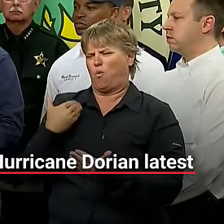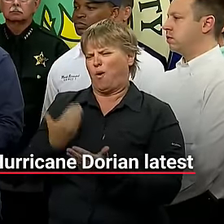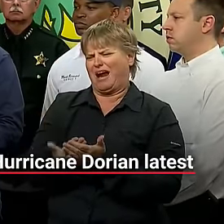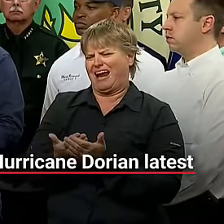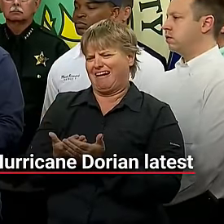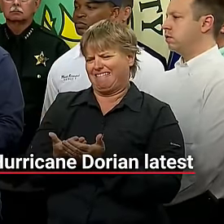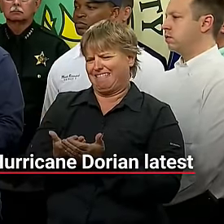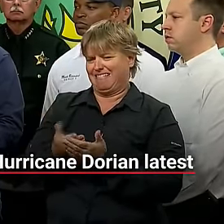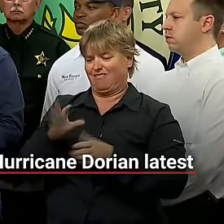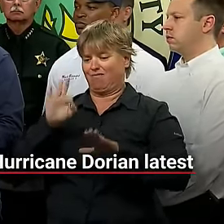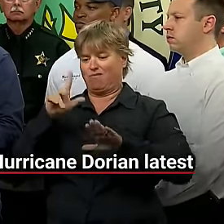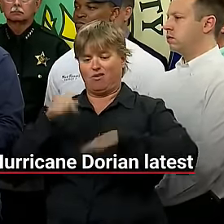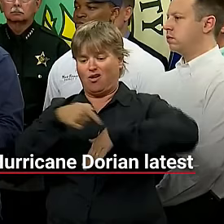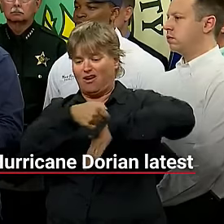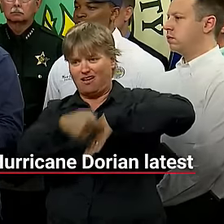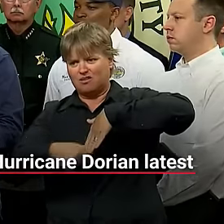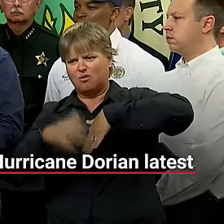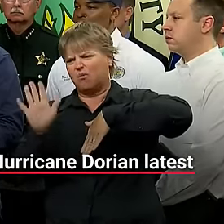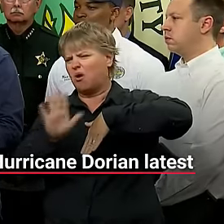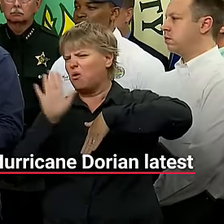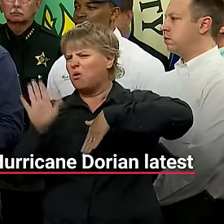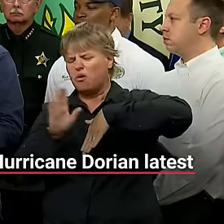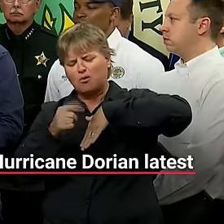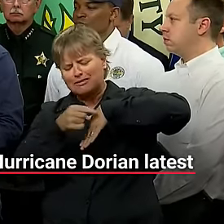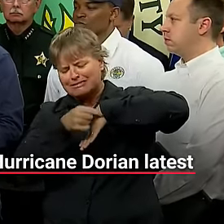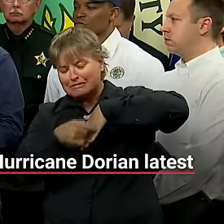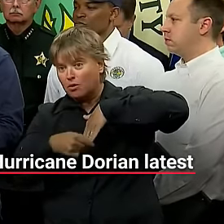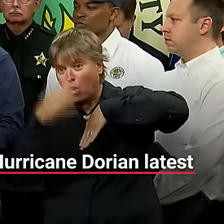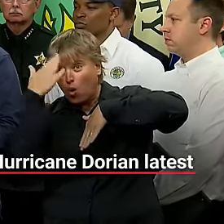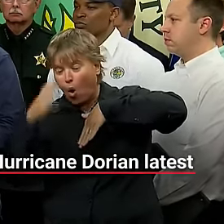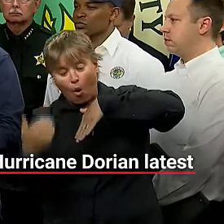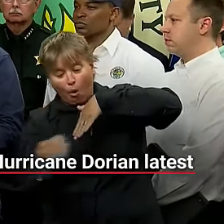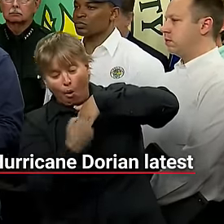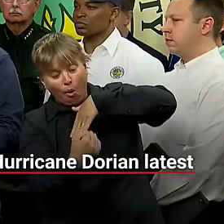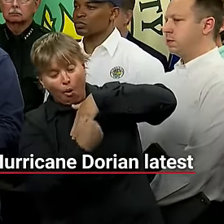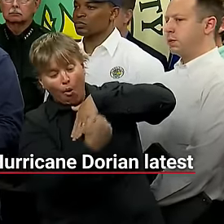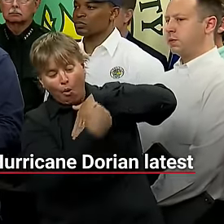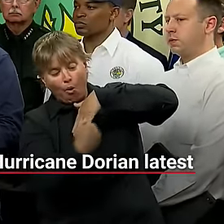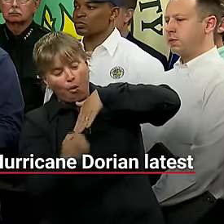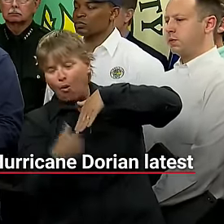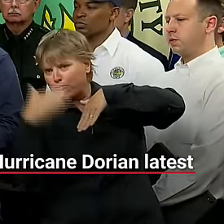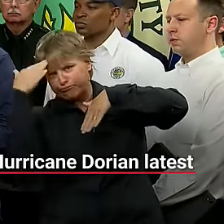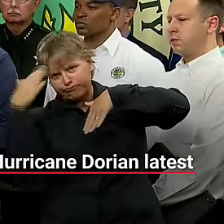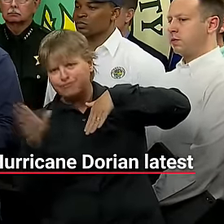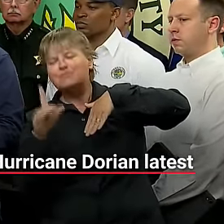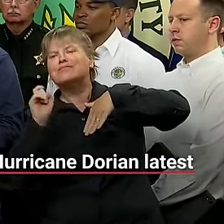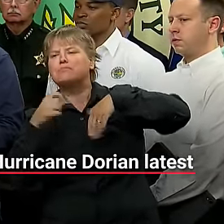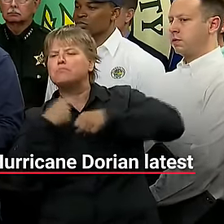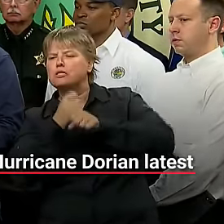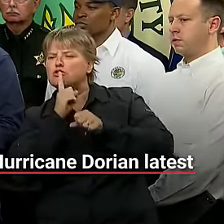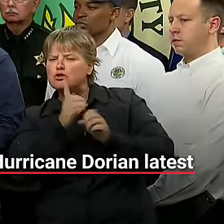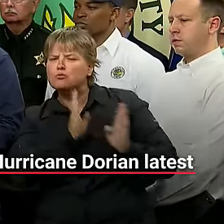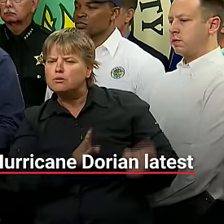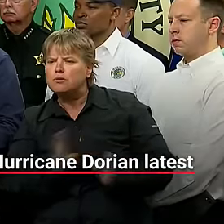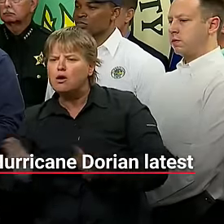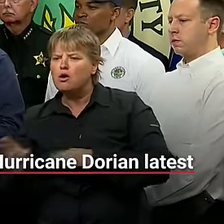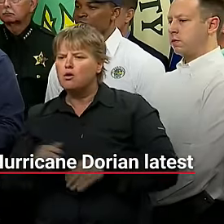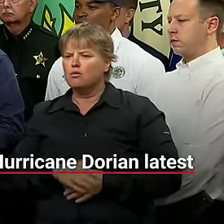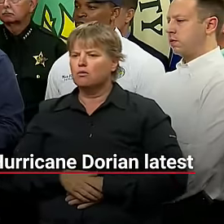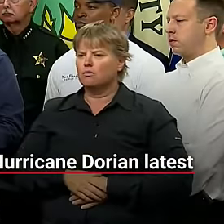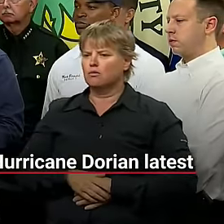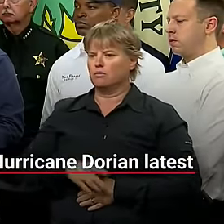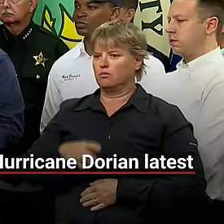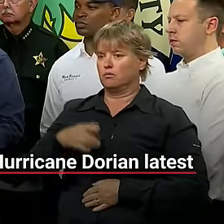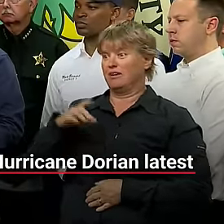major hurricane. It could reach for category 4 plus winds. You know, that is a